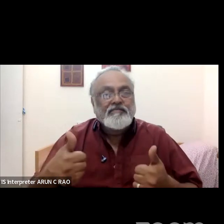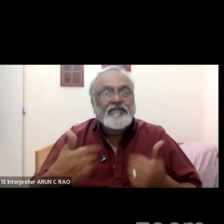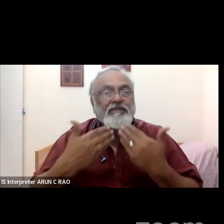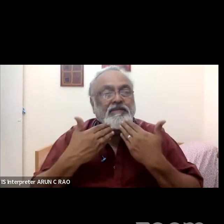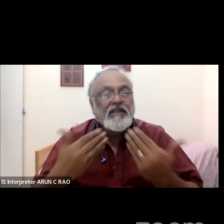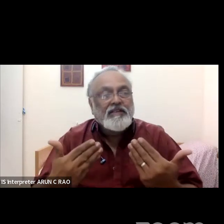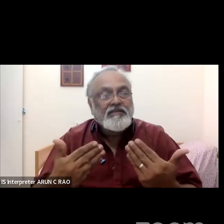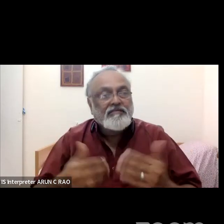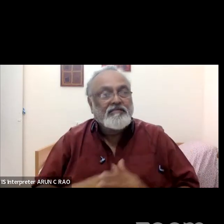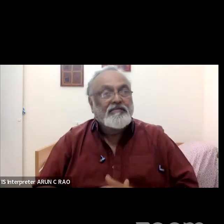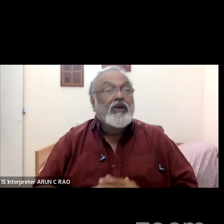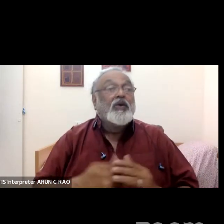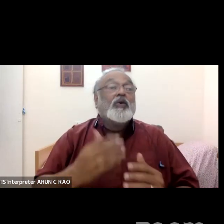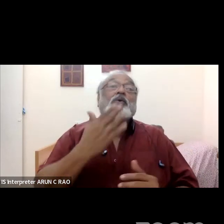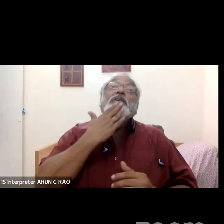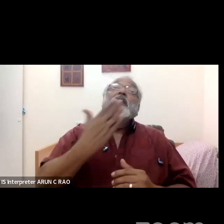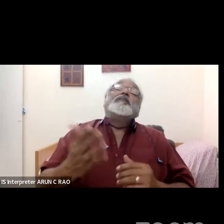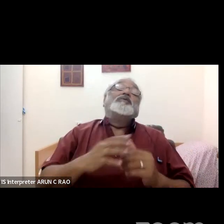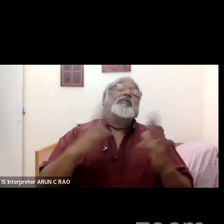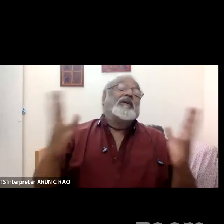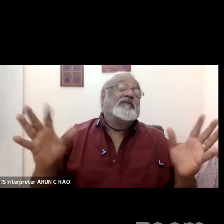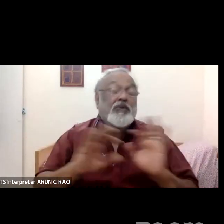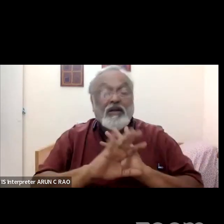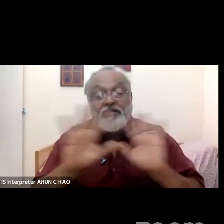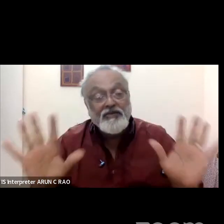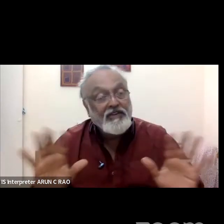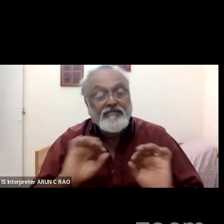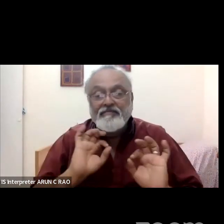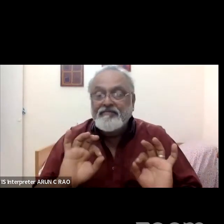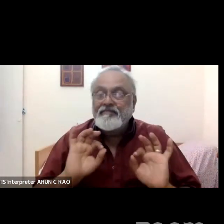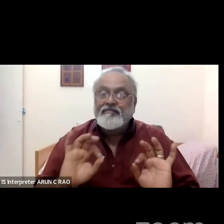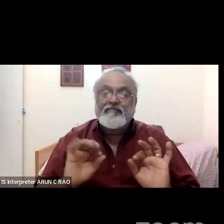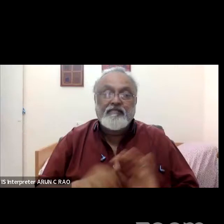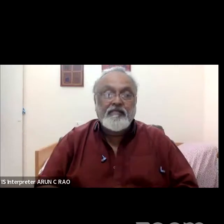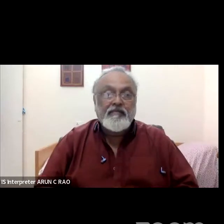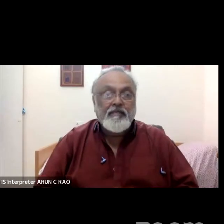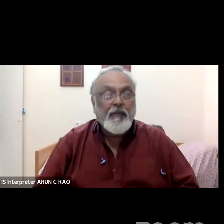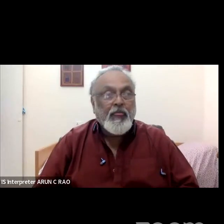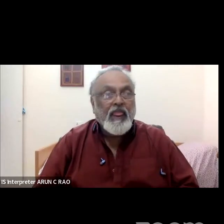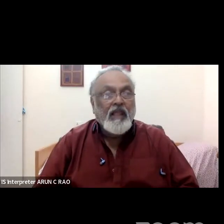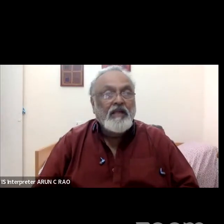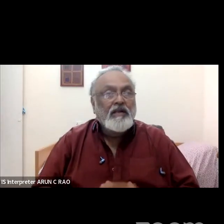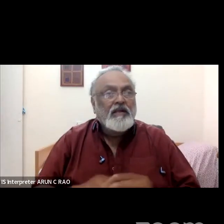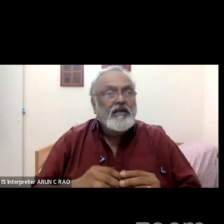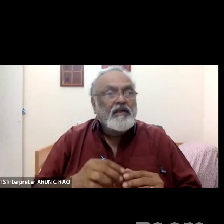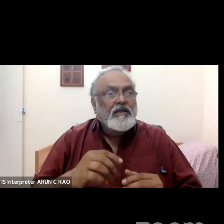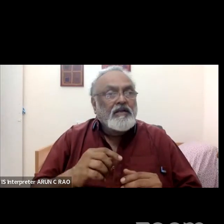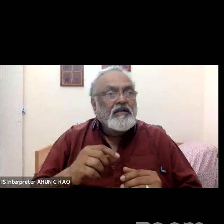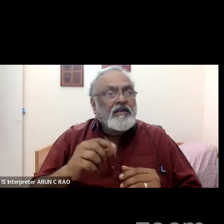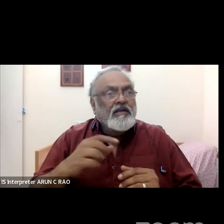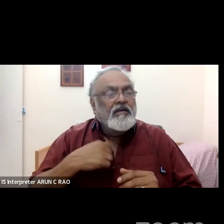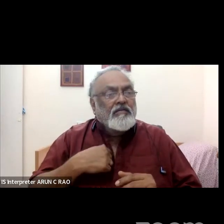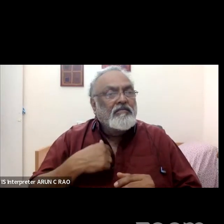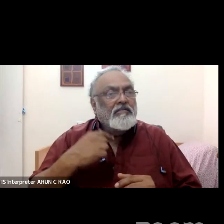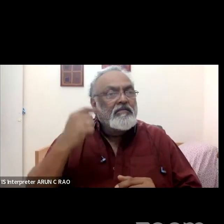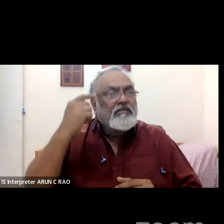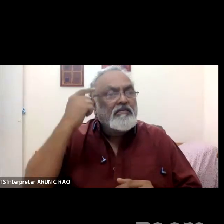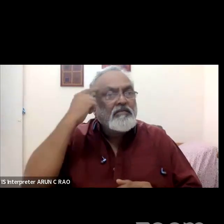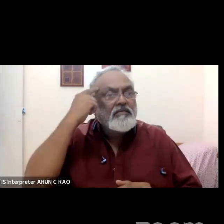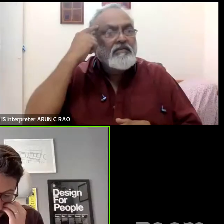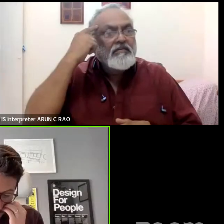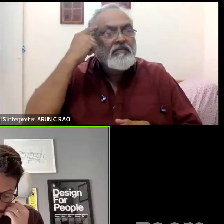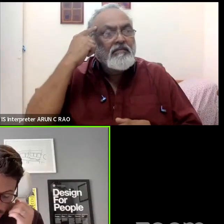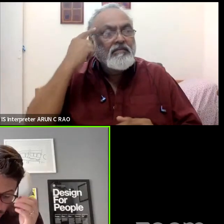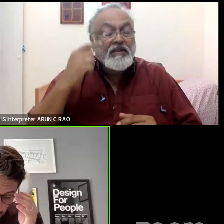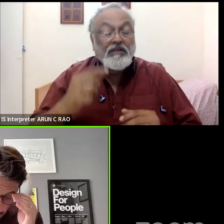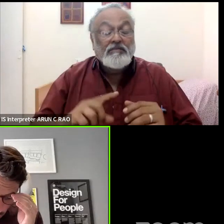Thank you, Vanessa. That was great, really great. And again, made some notes, as with the other panelists, just that really stood